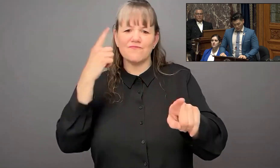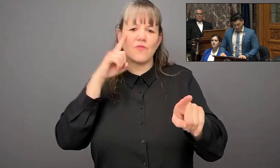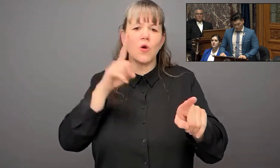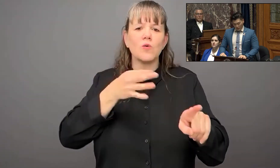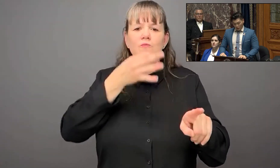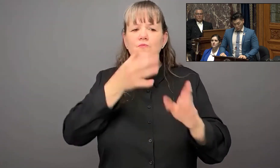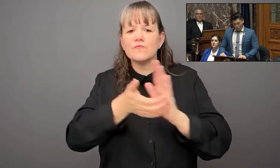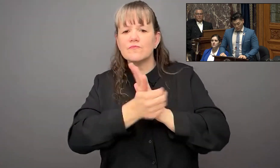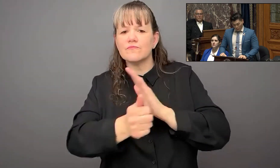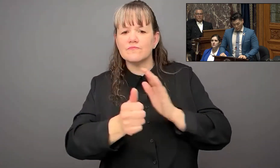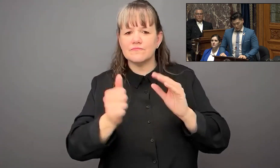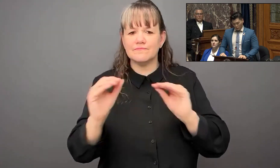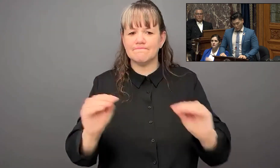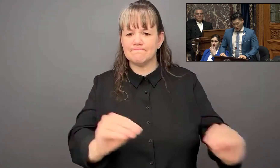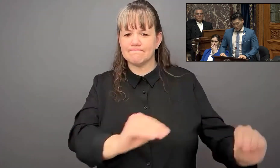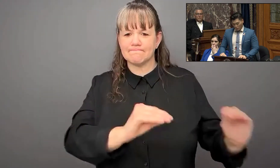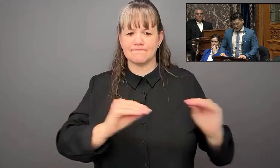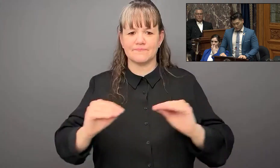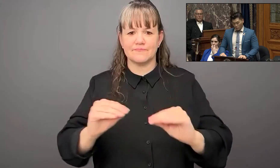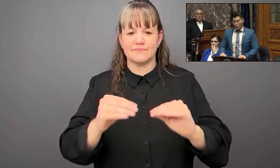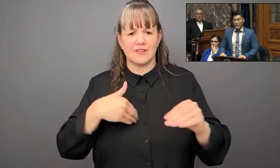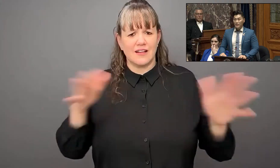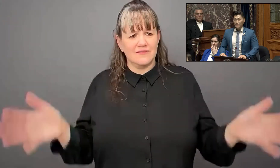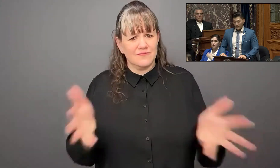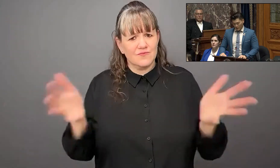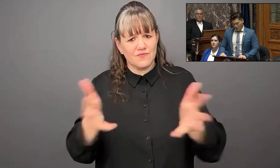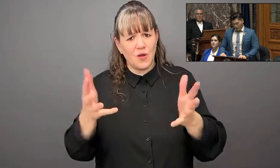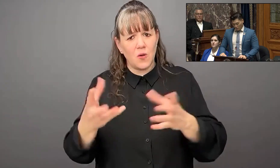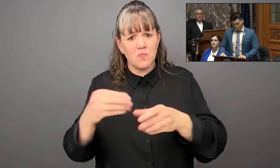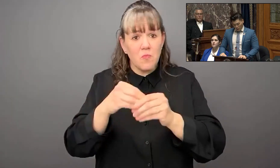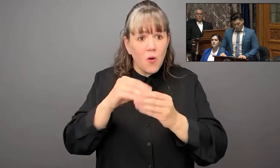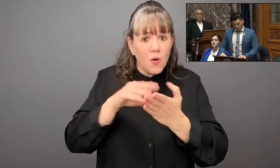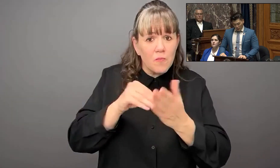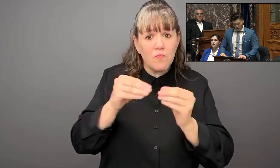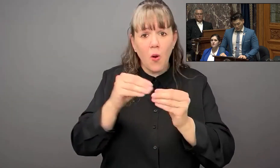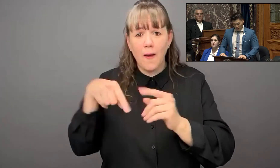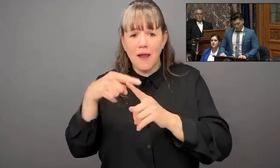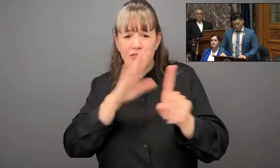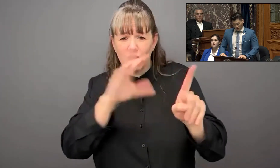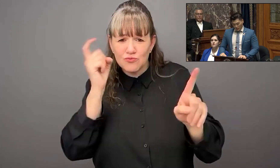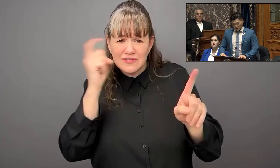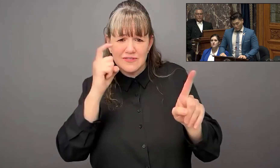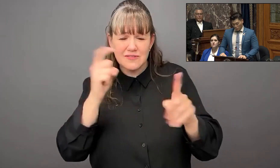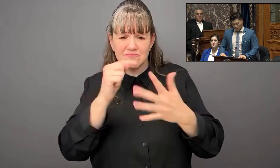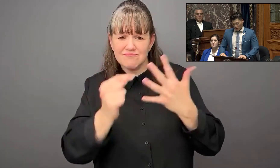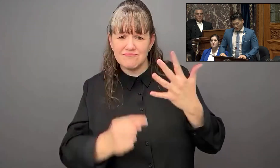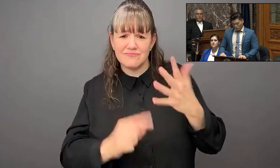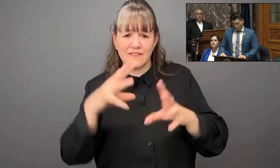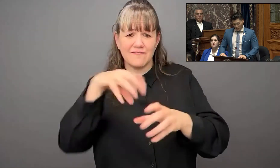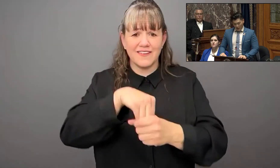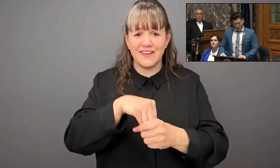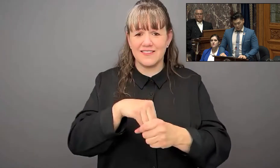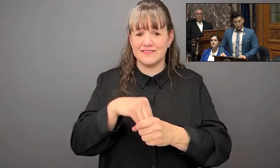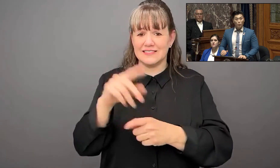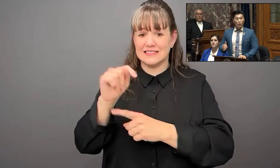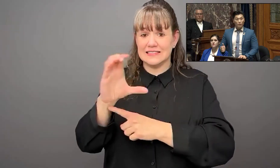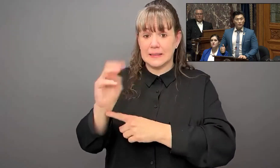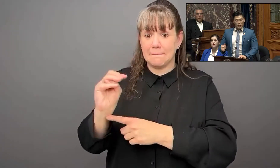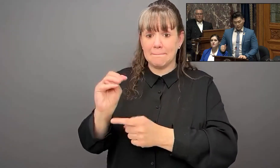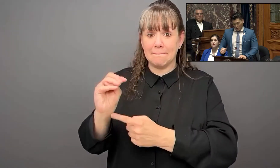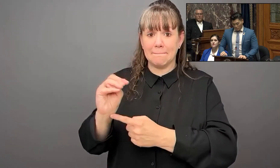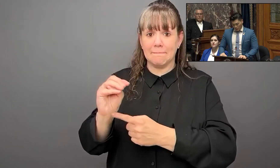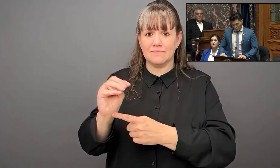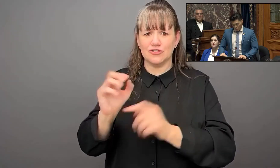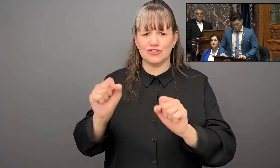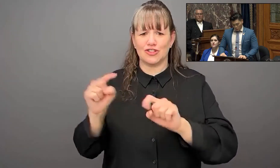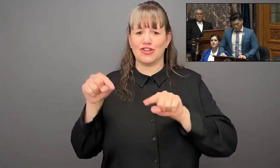to participate and learn about the remarkable wisdom and practices of traditional Chinese medicine during this important culture week. And for more